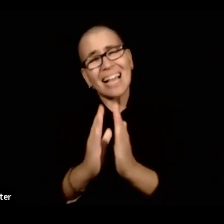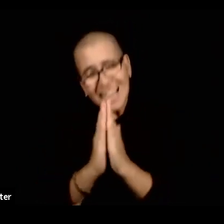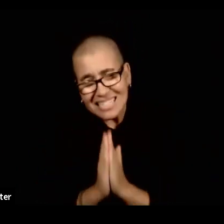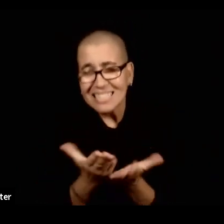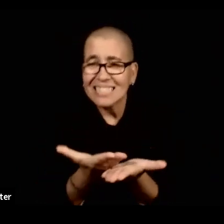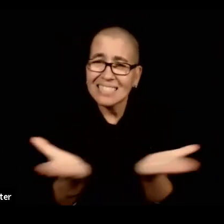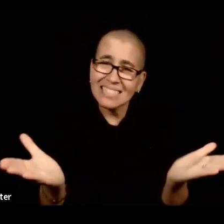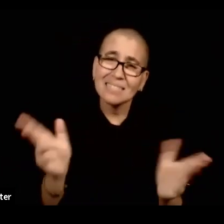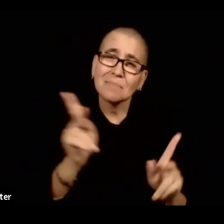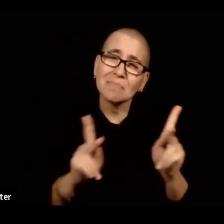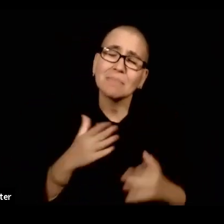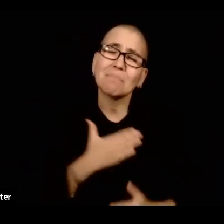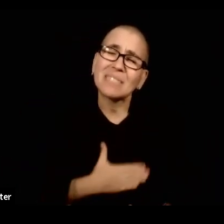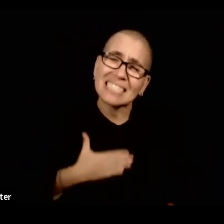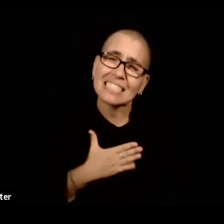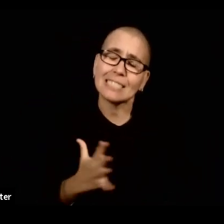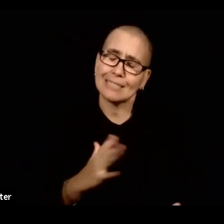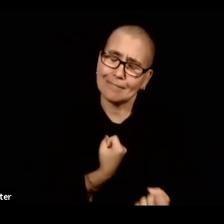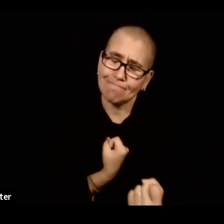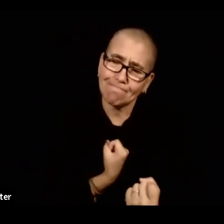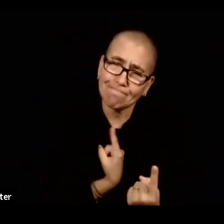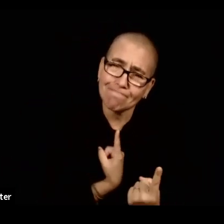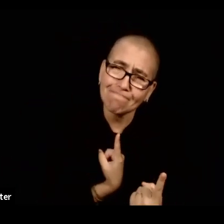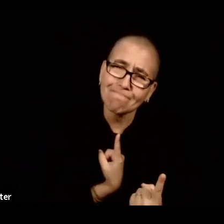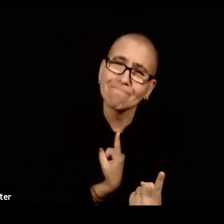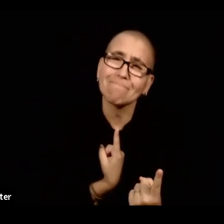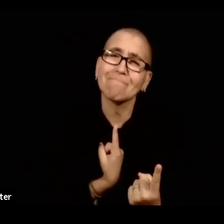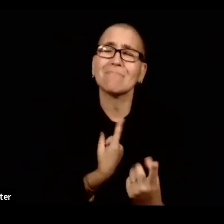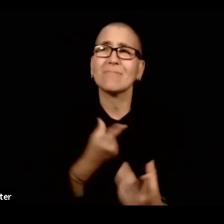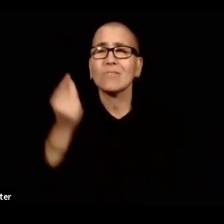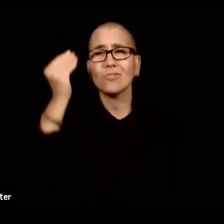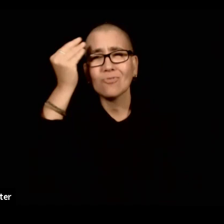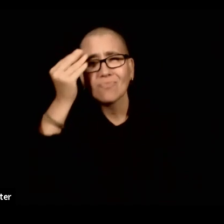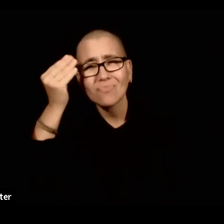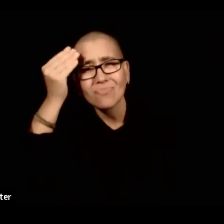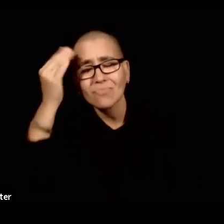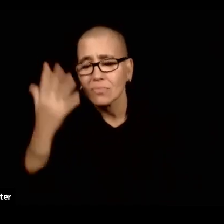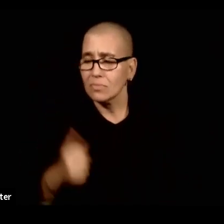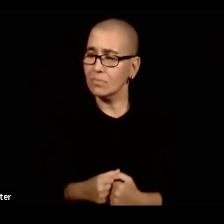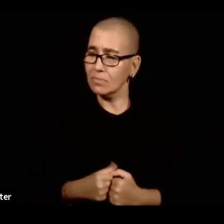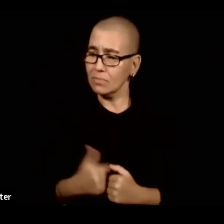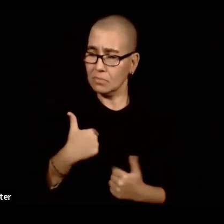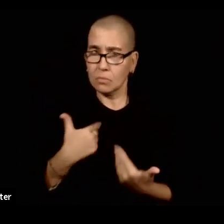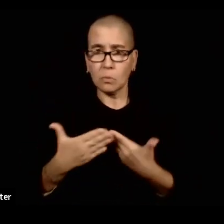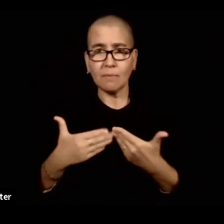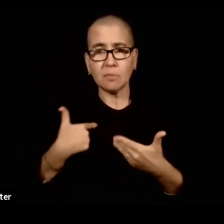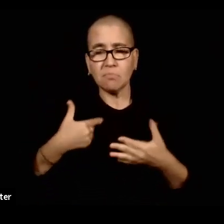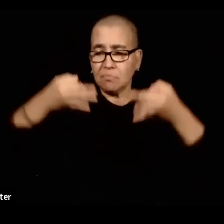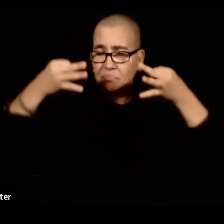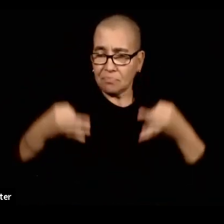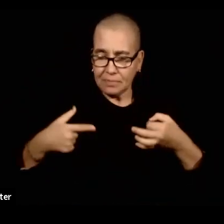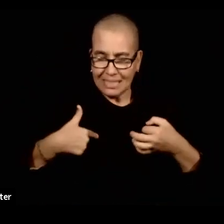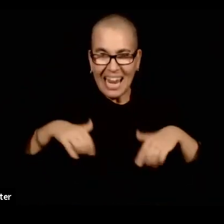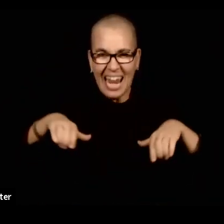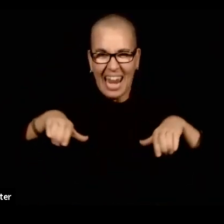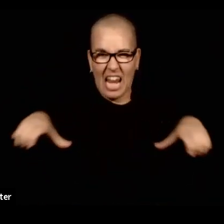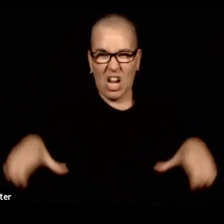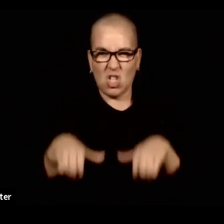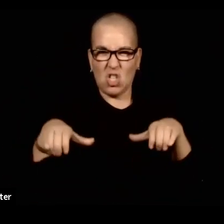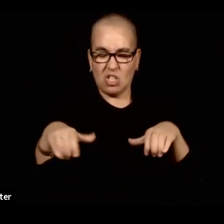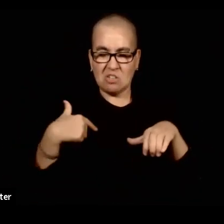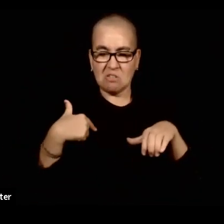measures, to understand that every time each of us makes a decision that makes transmission more likely, we're really holding back the rest